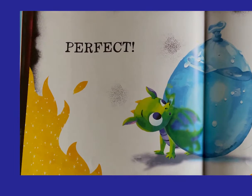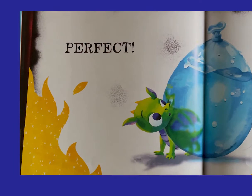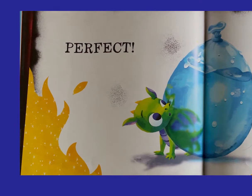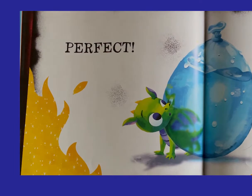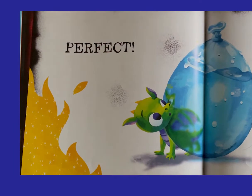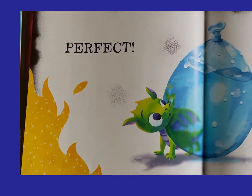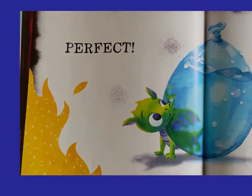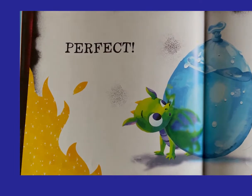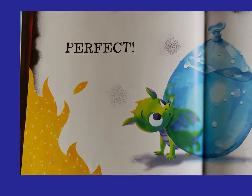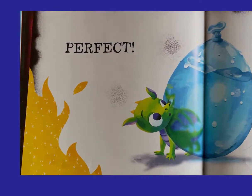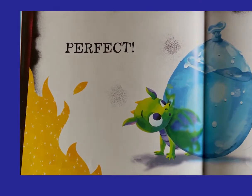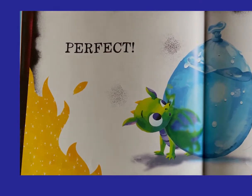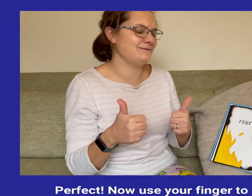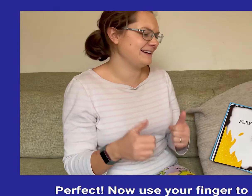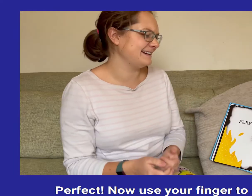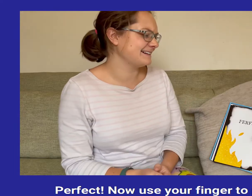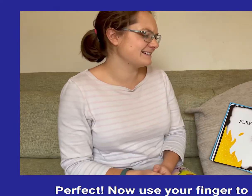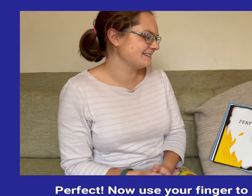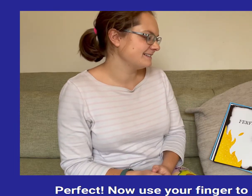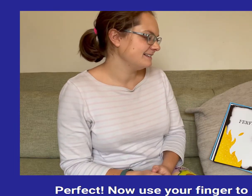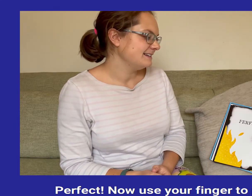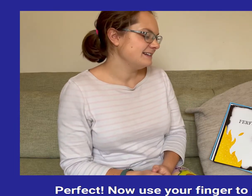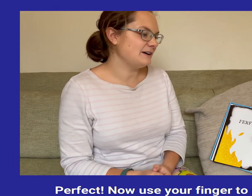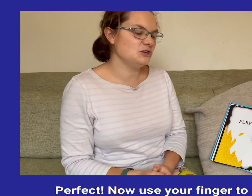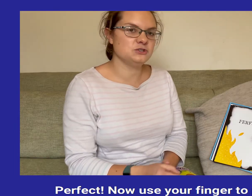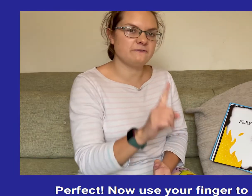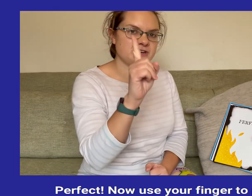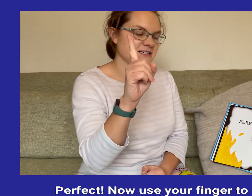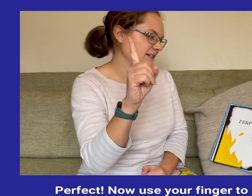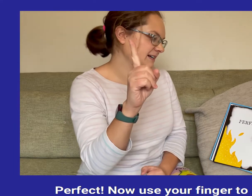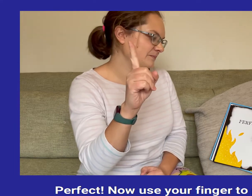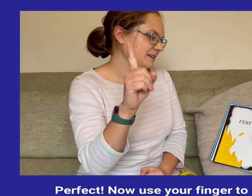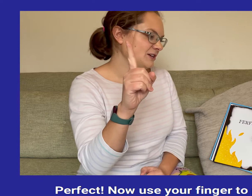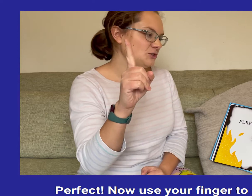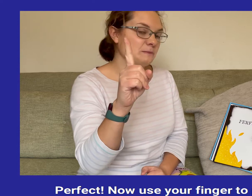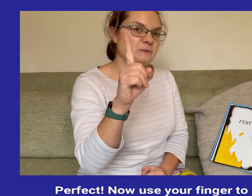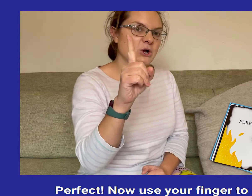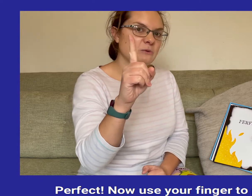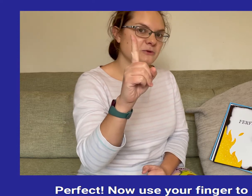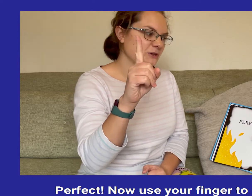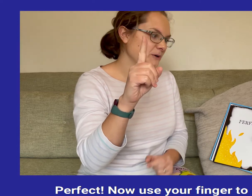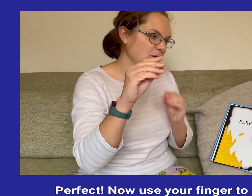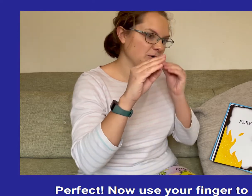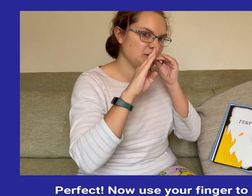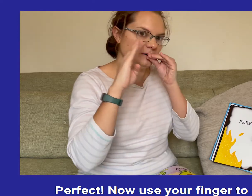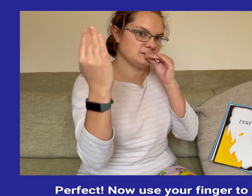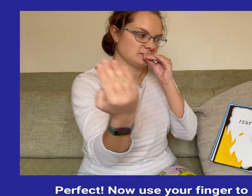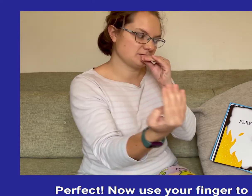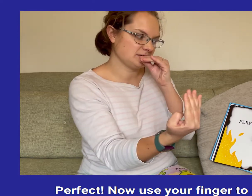Oh, that is perfect. Now use your finger to pop the balloon